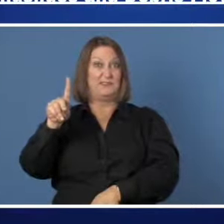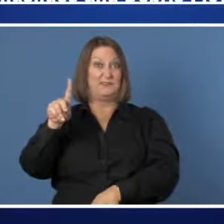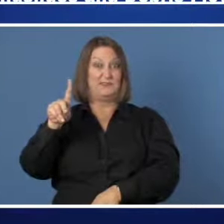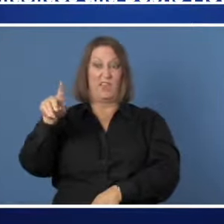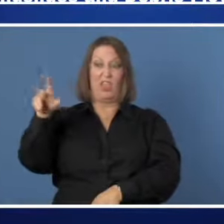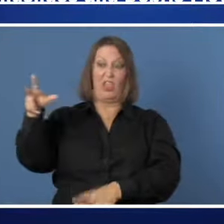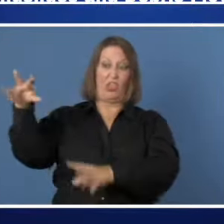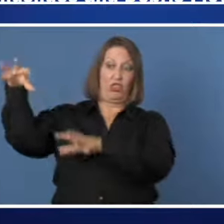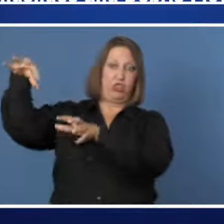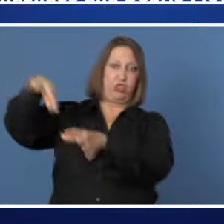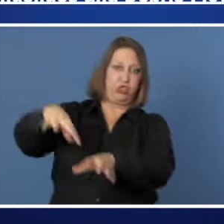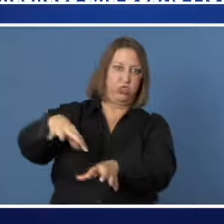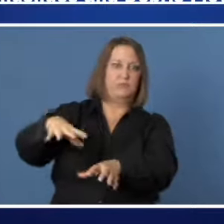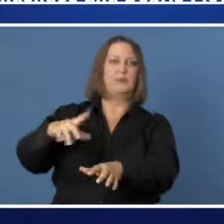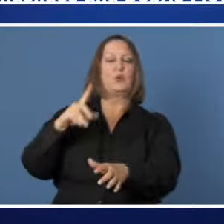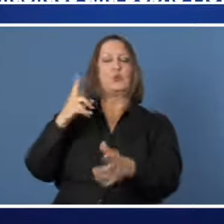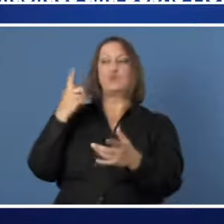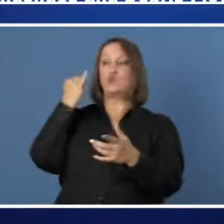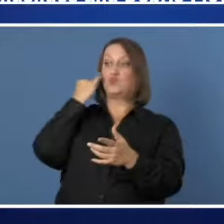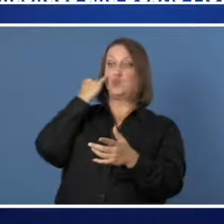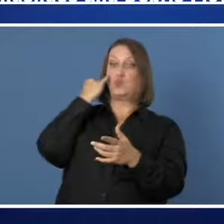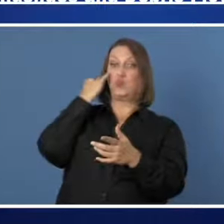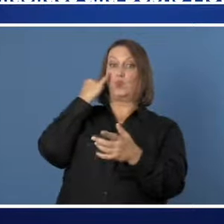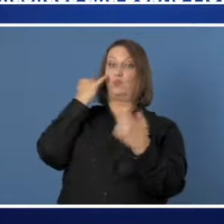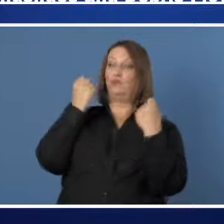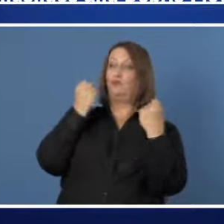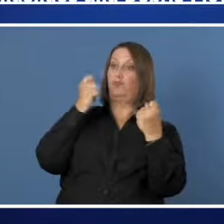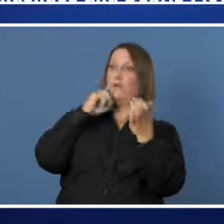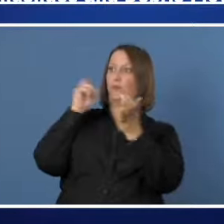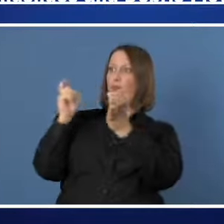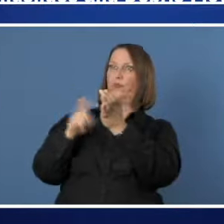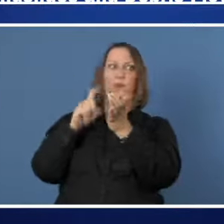debris flow can be seen when driving.